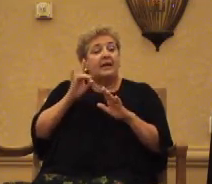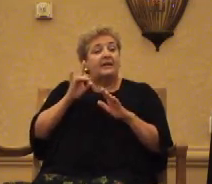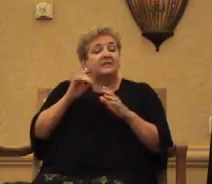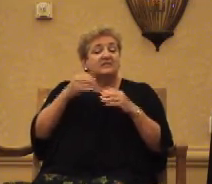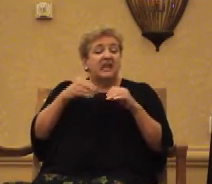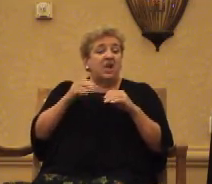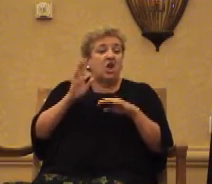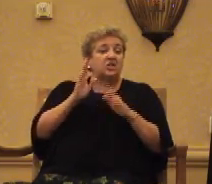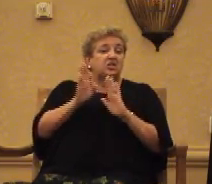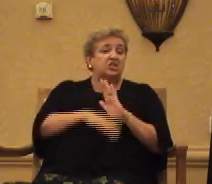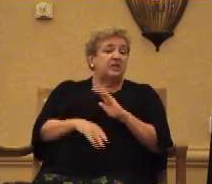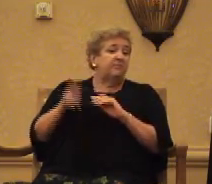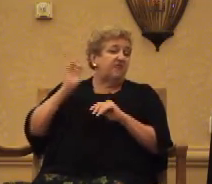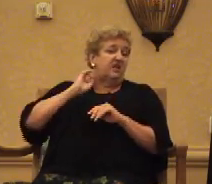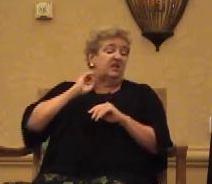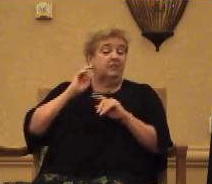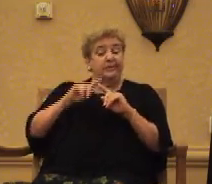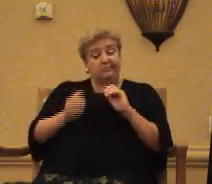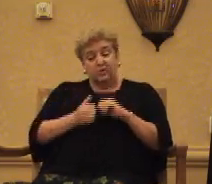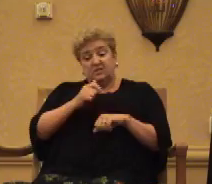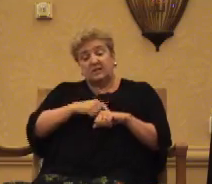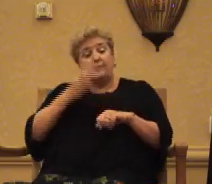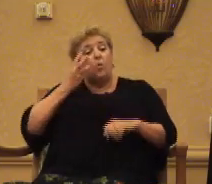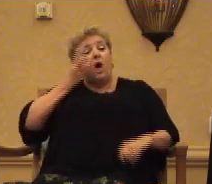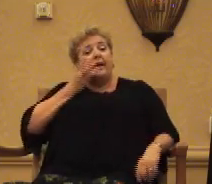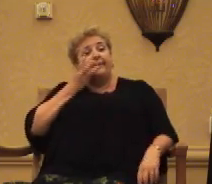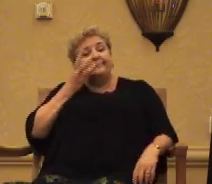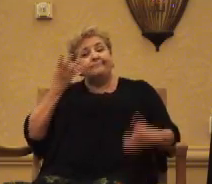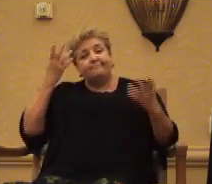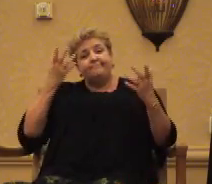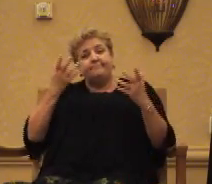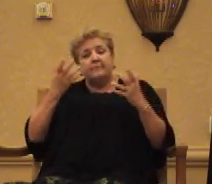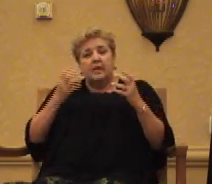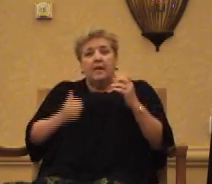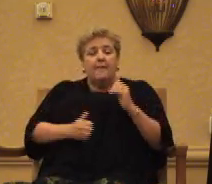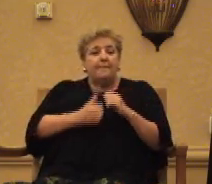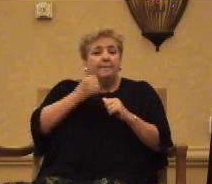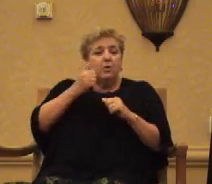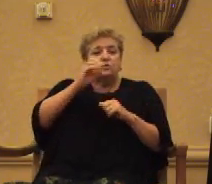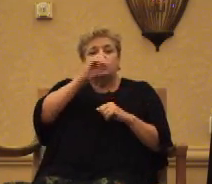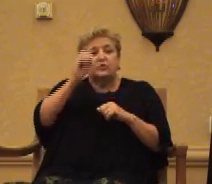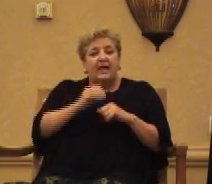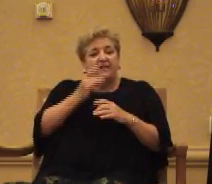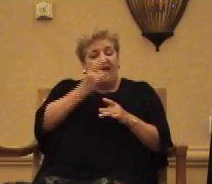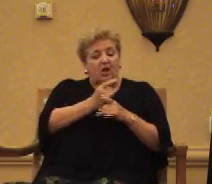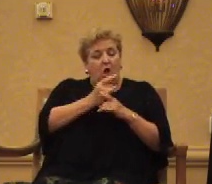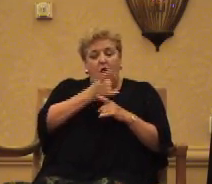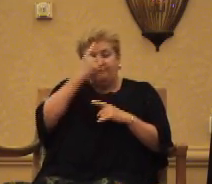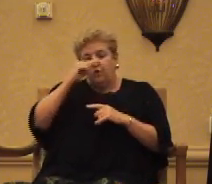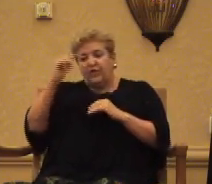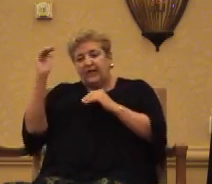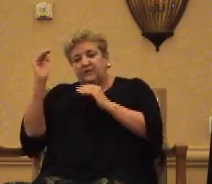it was wine. As far as the most proof alcohol for the least amount of money. Because that's all that mattered to me at the